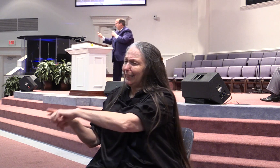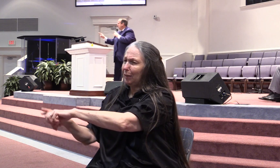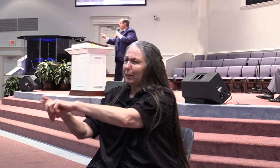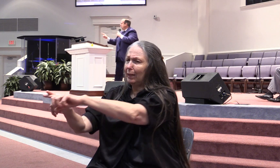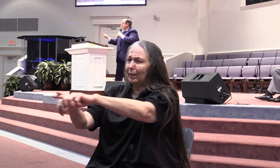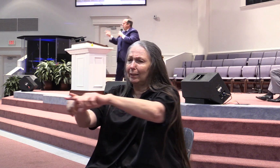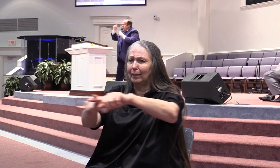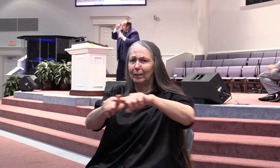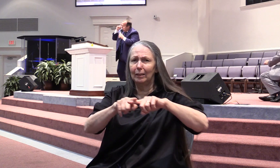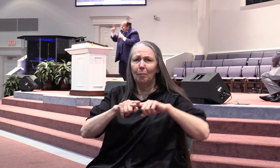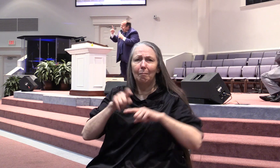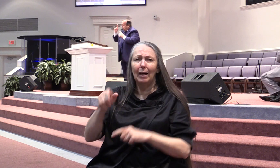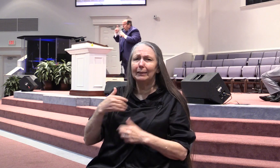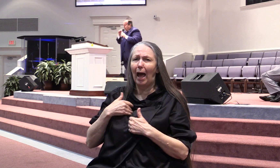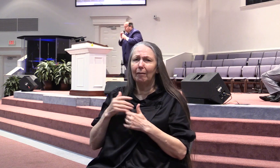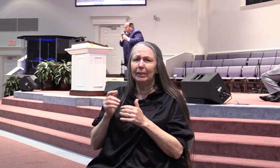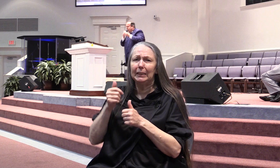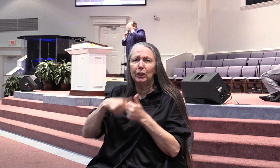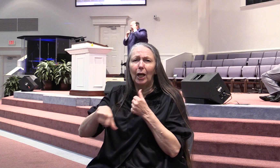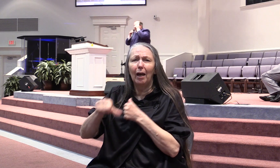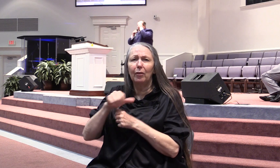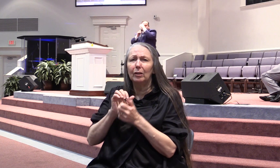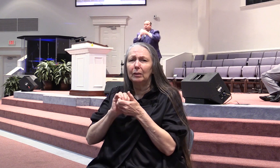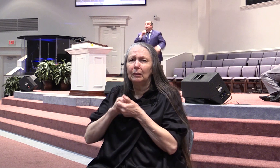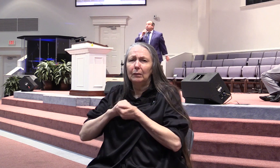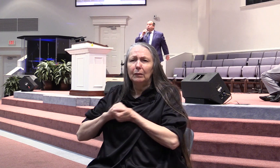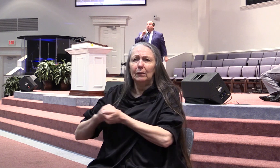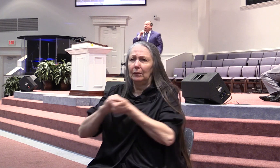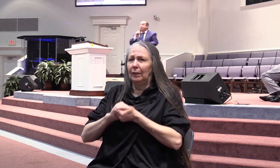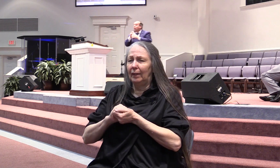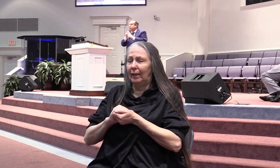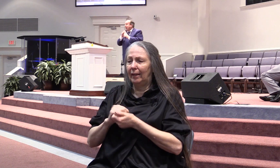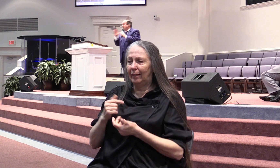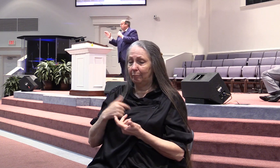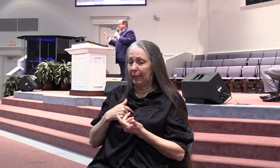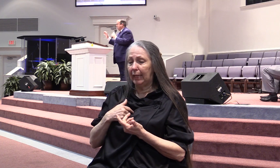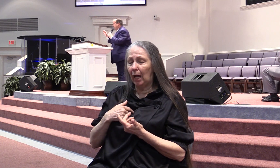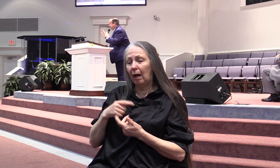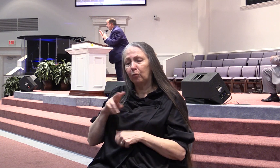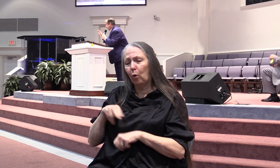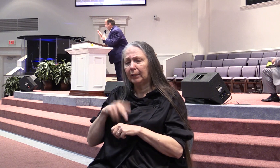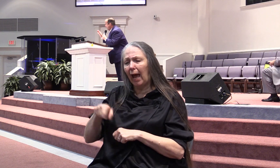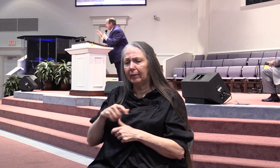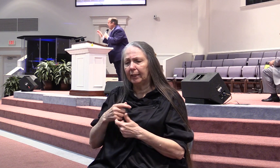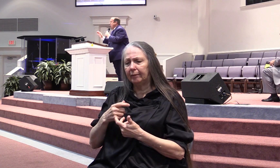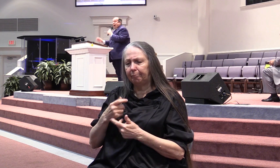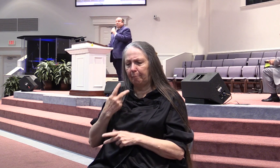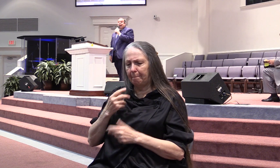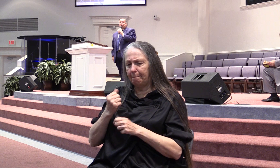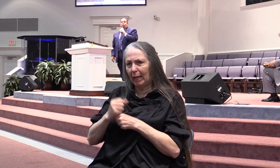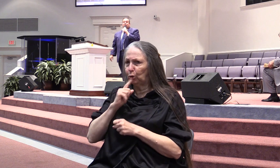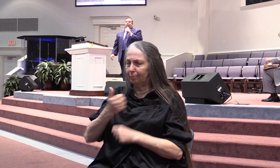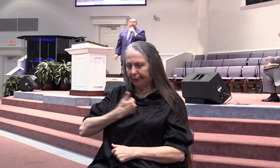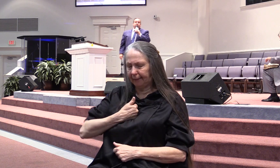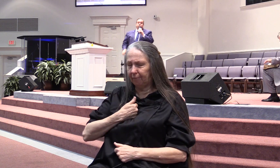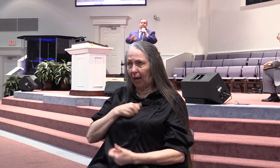other. It is absolutely true that at the end of this road, I must have worked out my own salvation with fear and trembling. I got that. When I stand